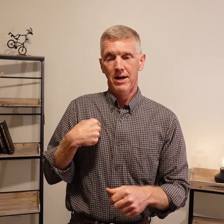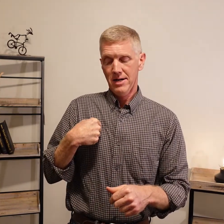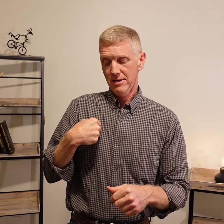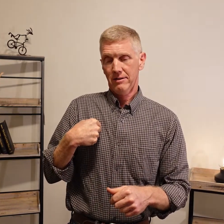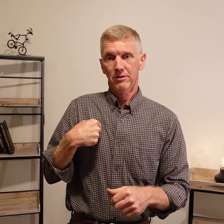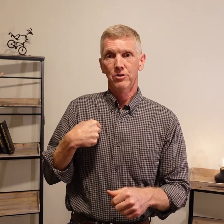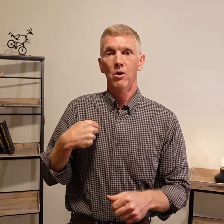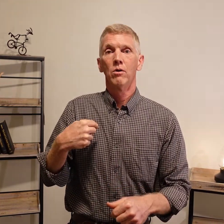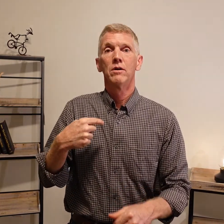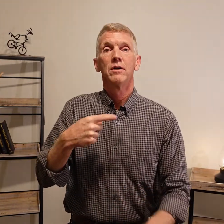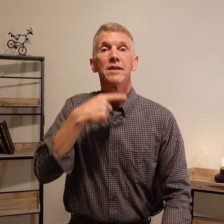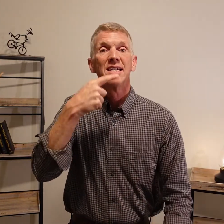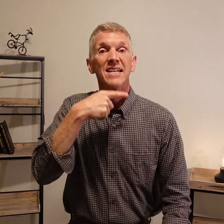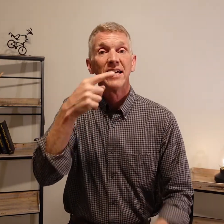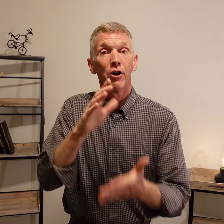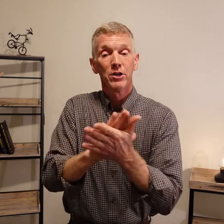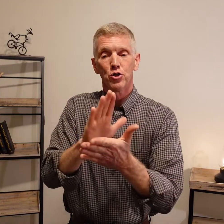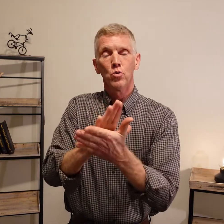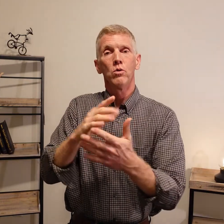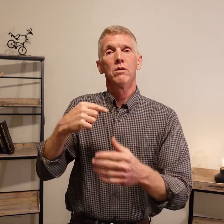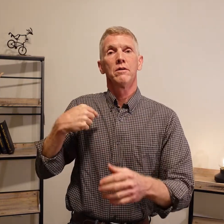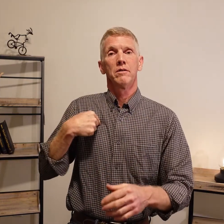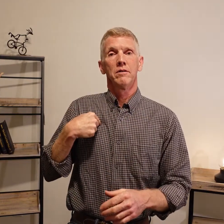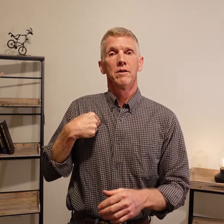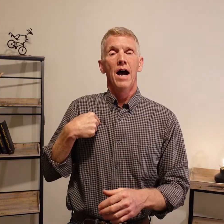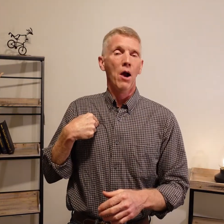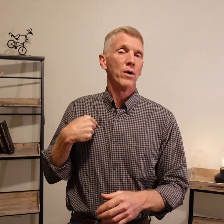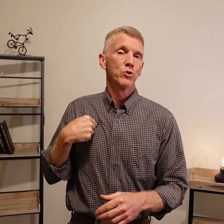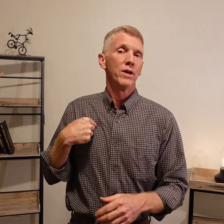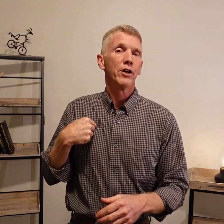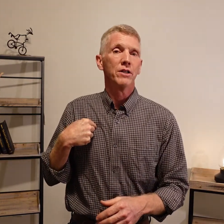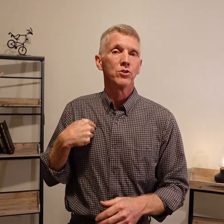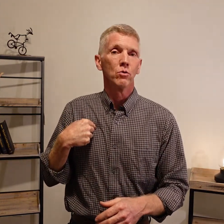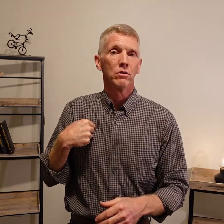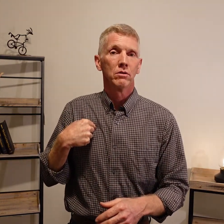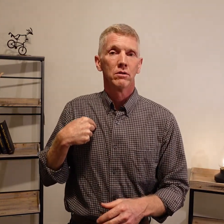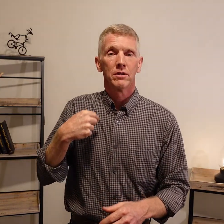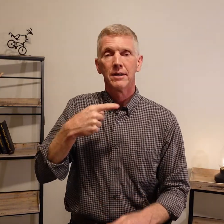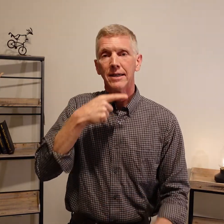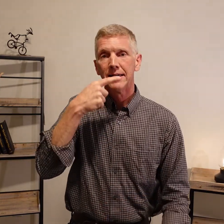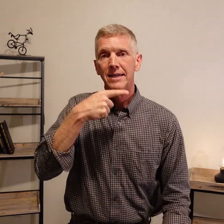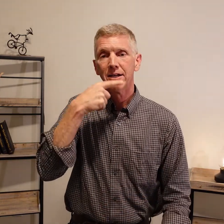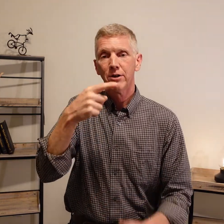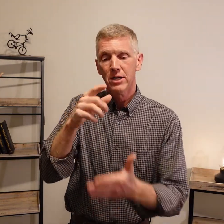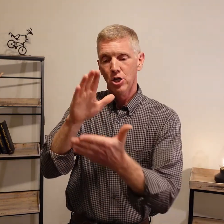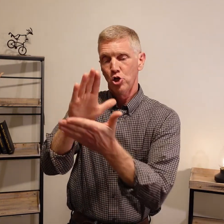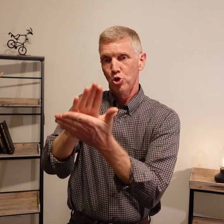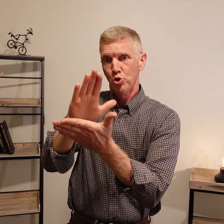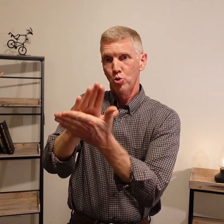Right? So, hearing school, I went to a hearing school. Hearing